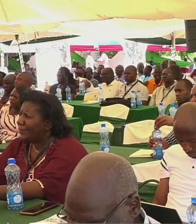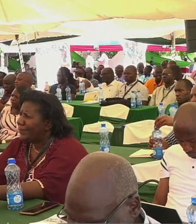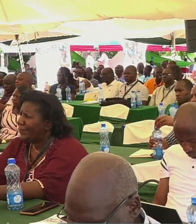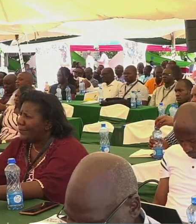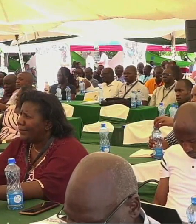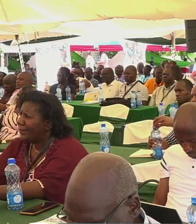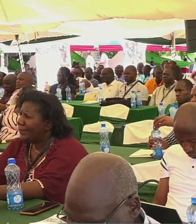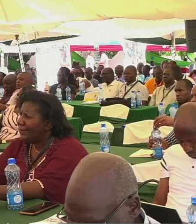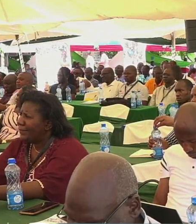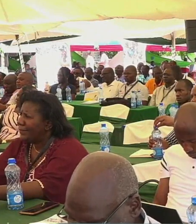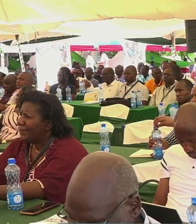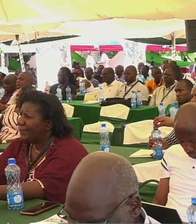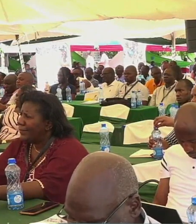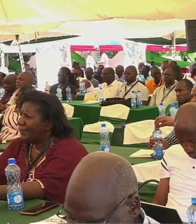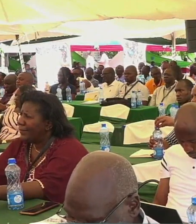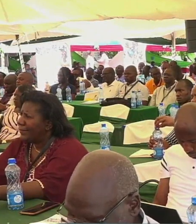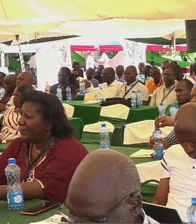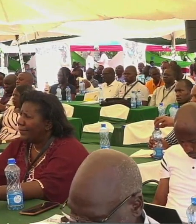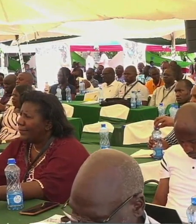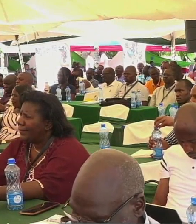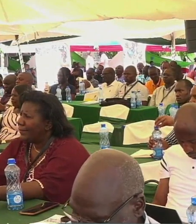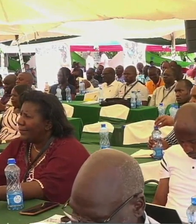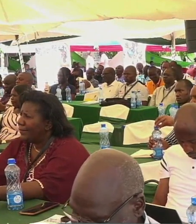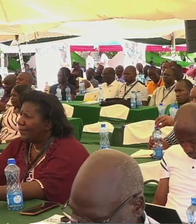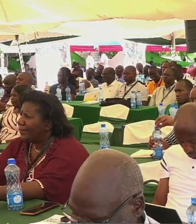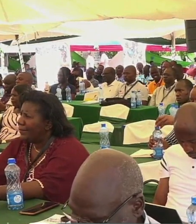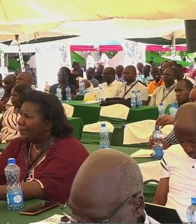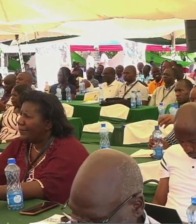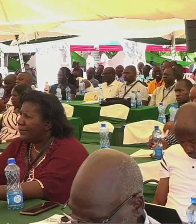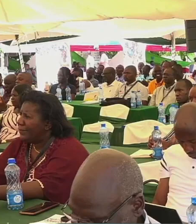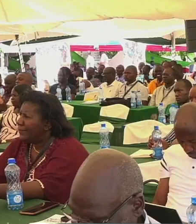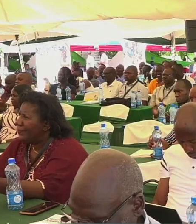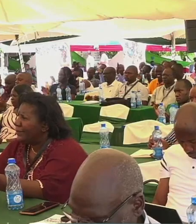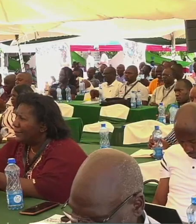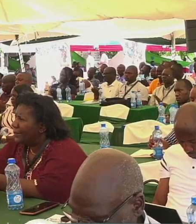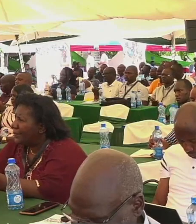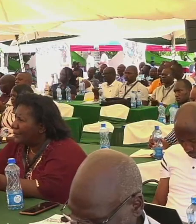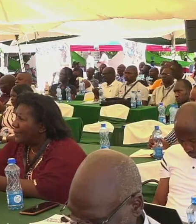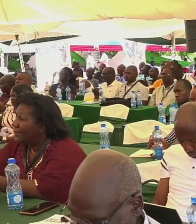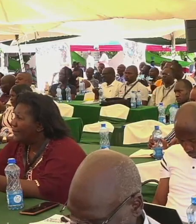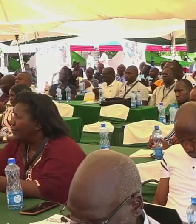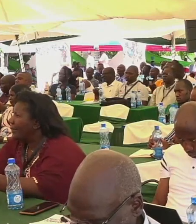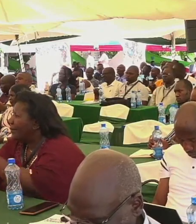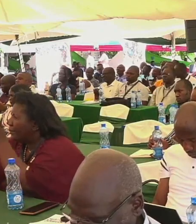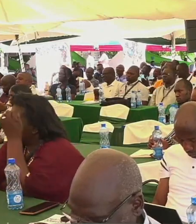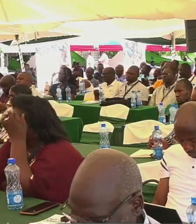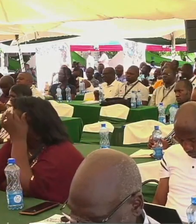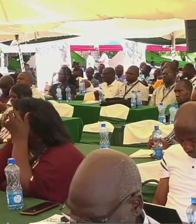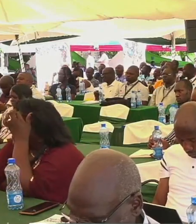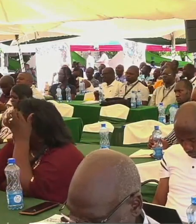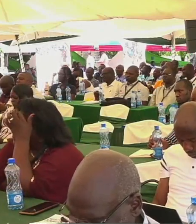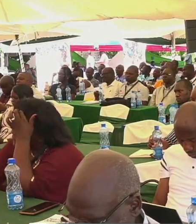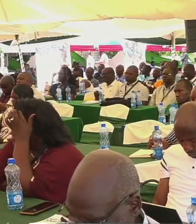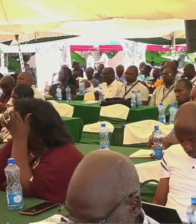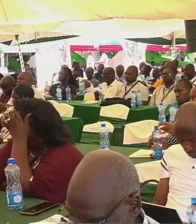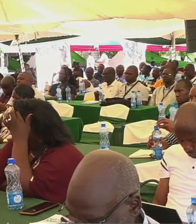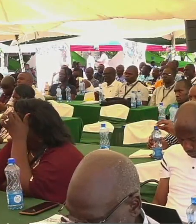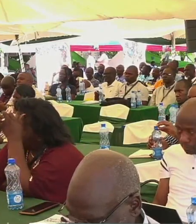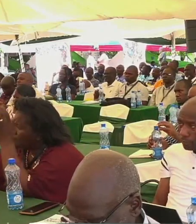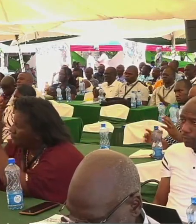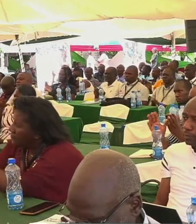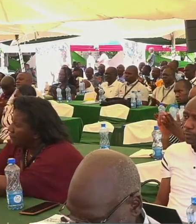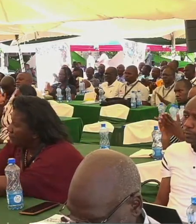Now, if you can hear me, please clap once. If you can hear me, please